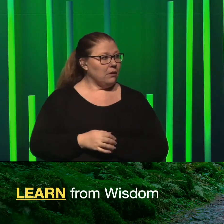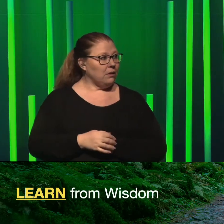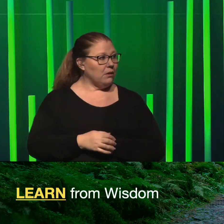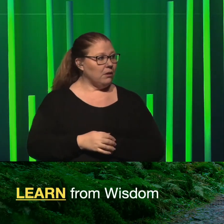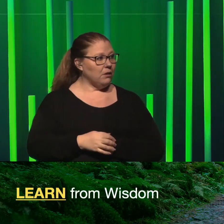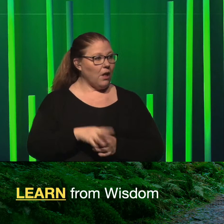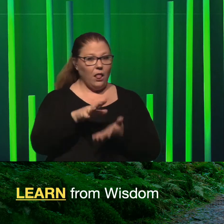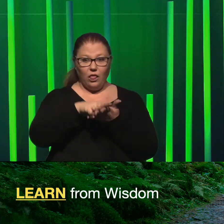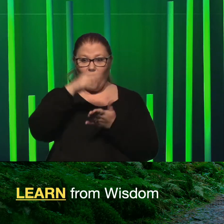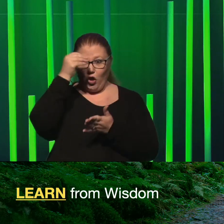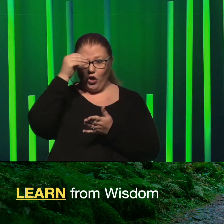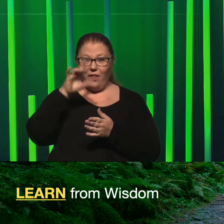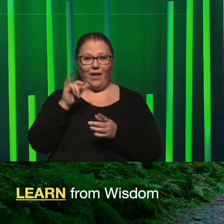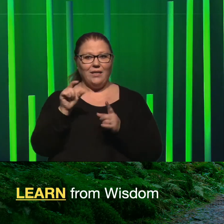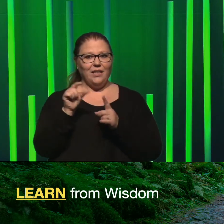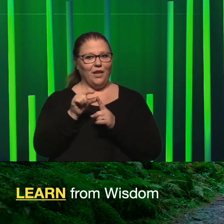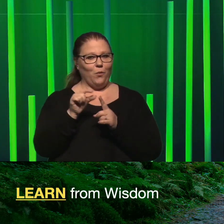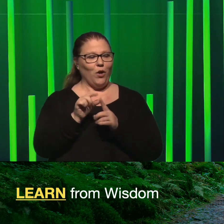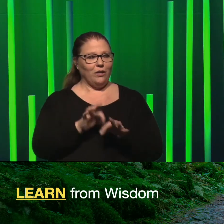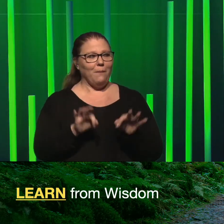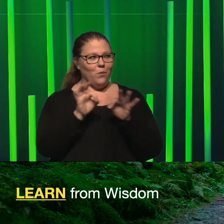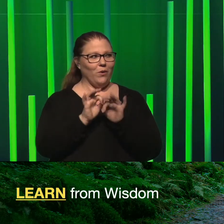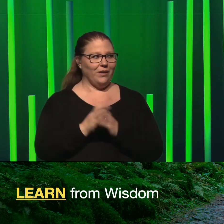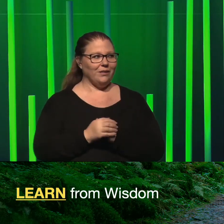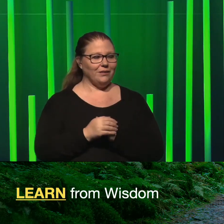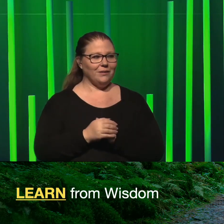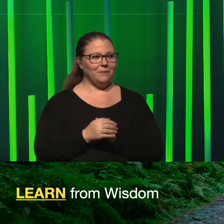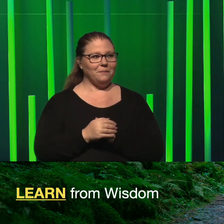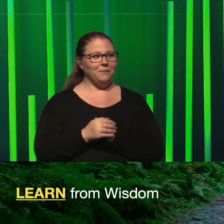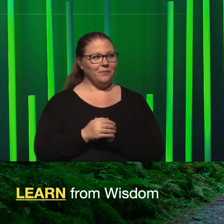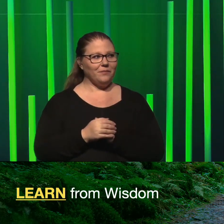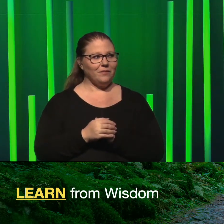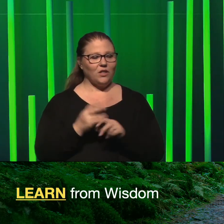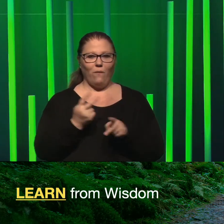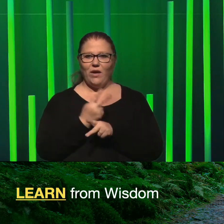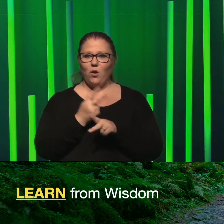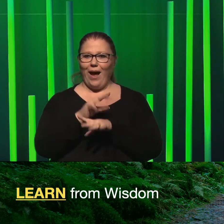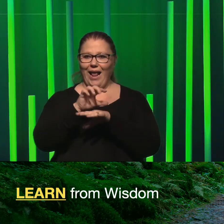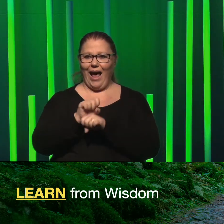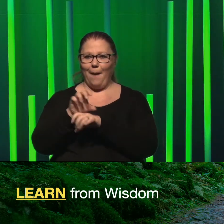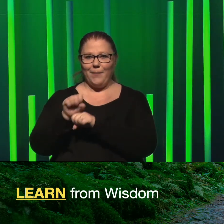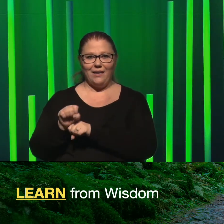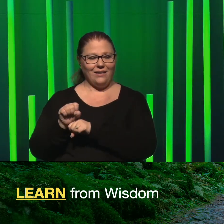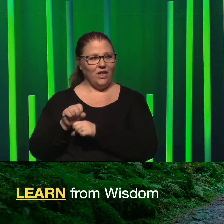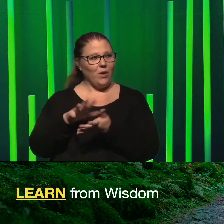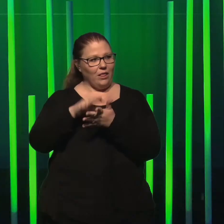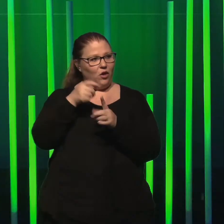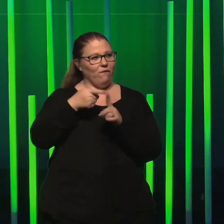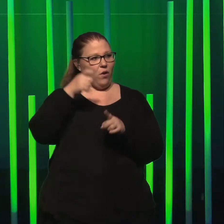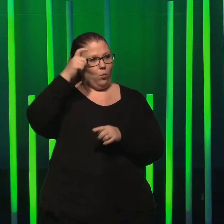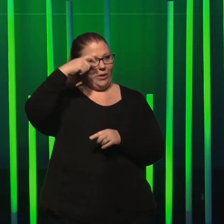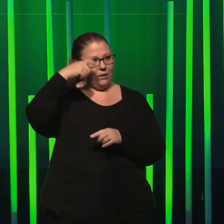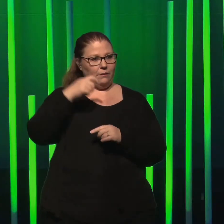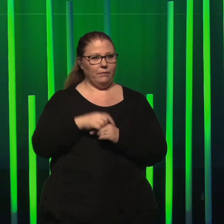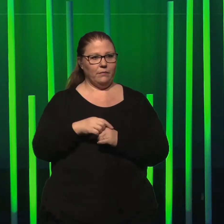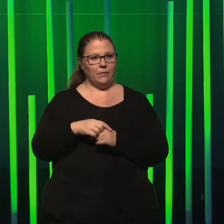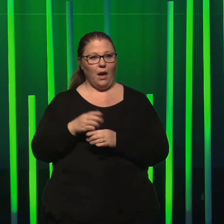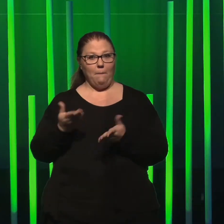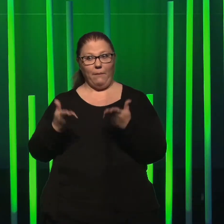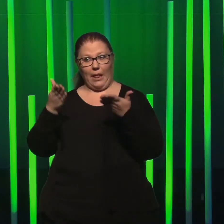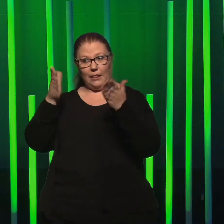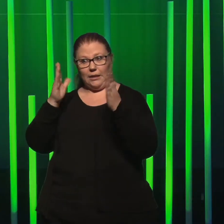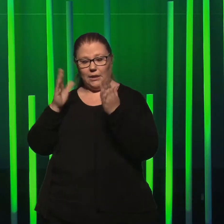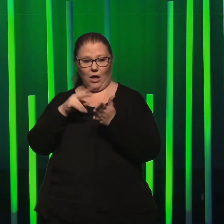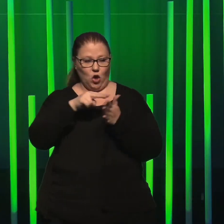Learn is the key word. Learn from wisdom. So figure out a habit that you can daily learn from wisdom. This could be listening,